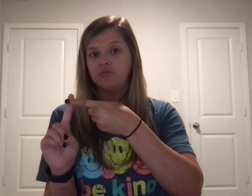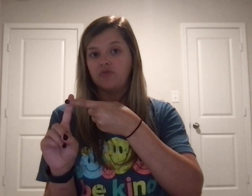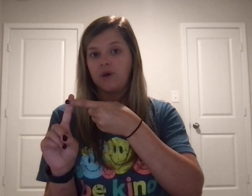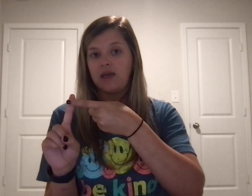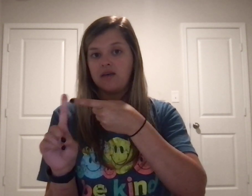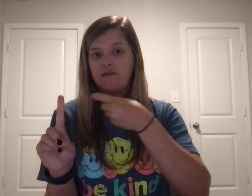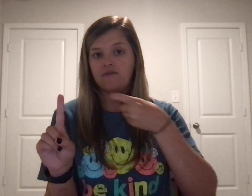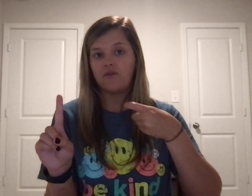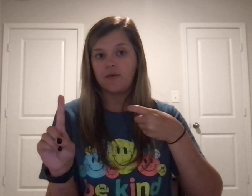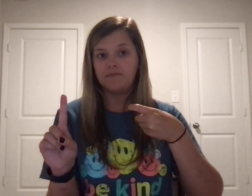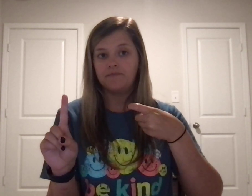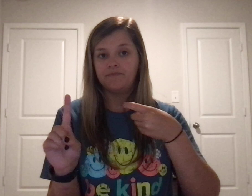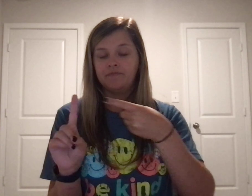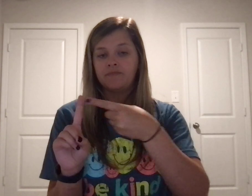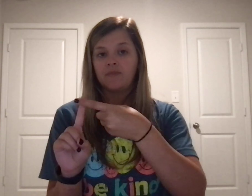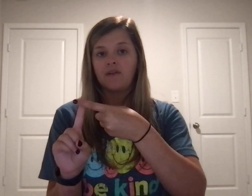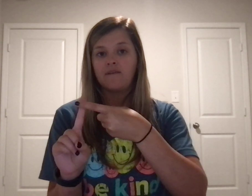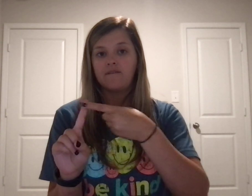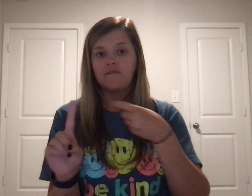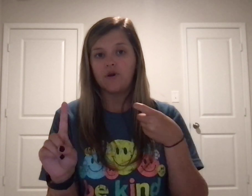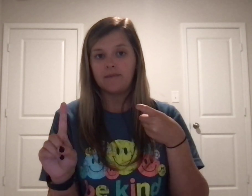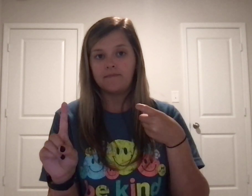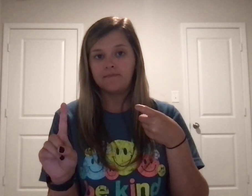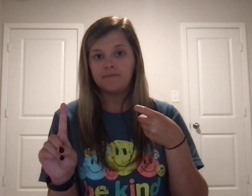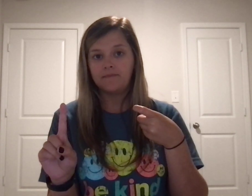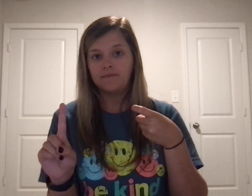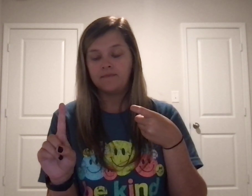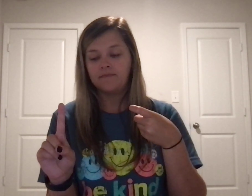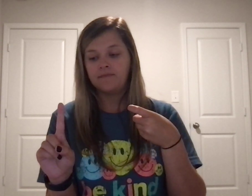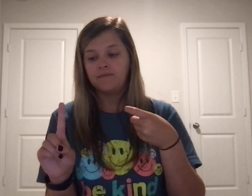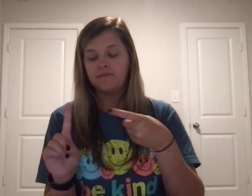away. From. From.